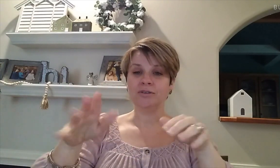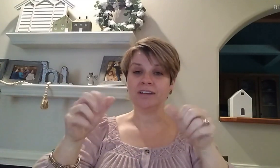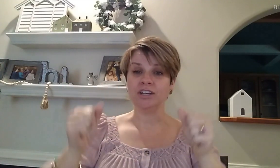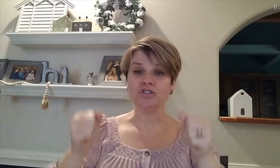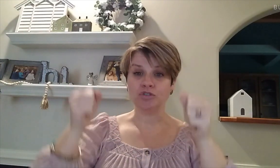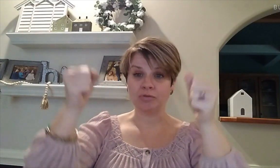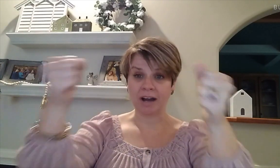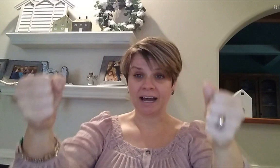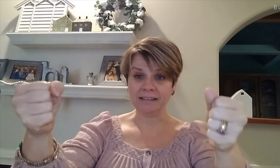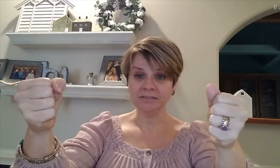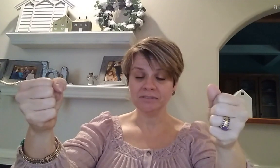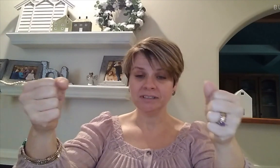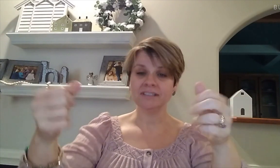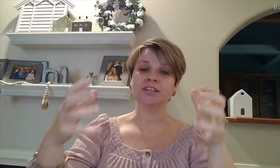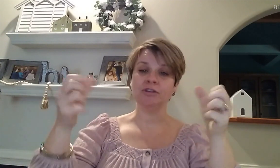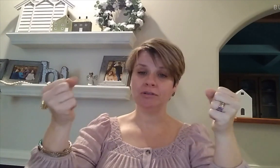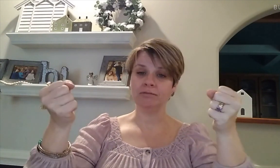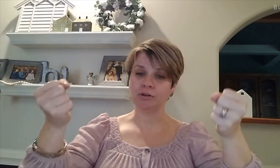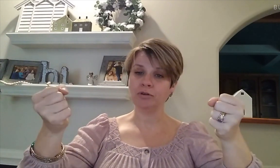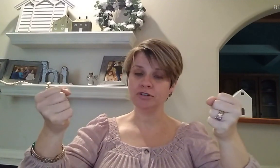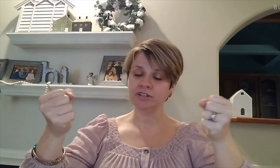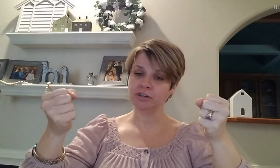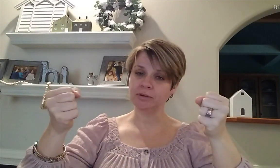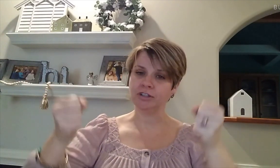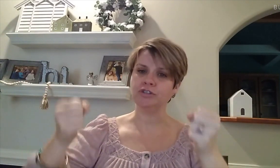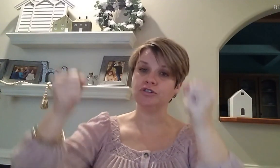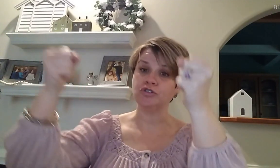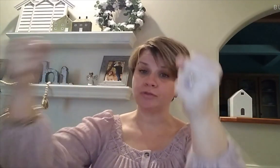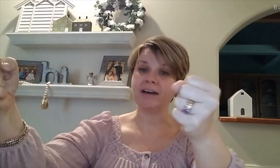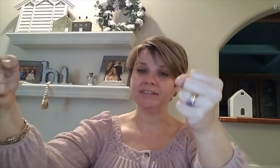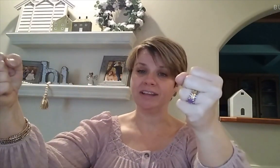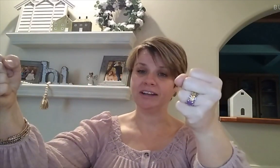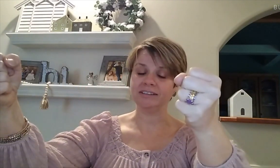can drive. So you're holding your steering wheel and you're driving there.